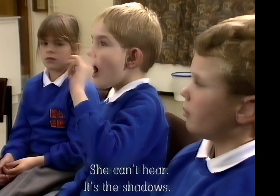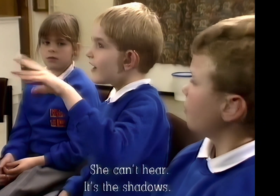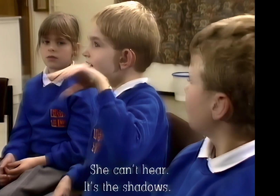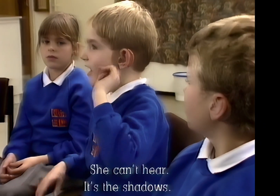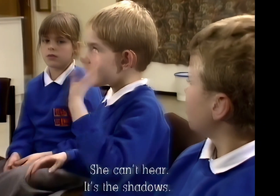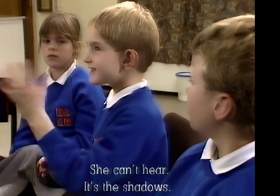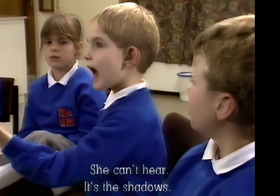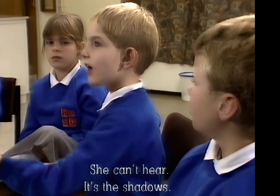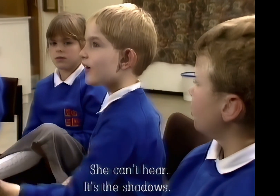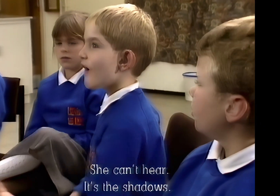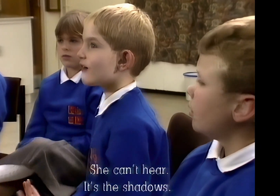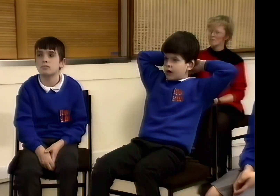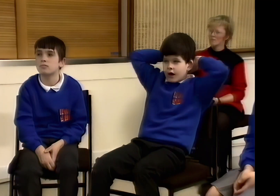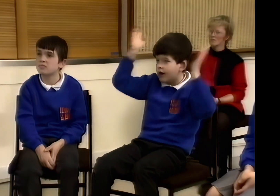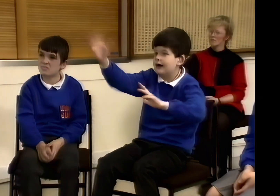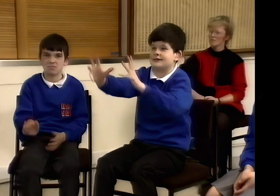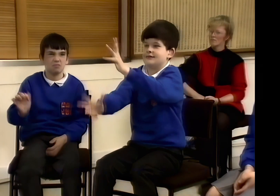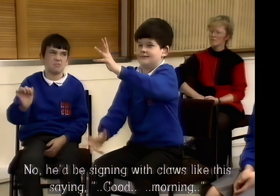No, that's wrong. She can't hear. It's the shadows.